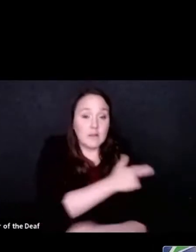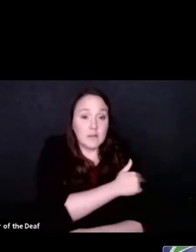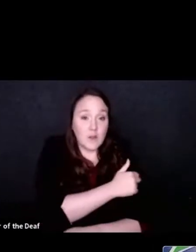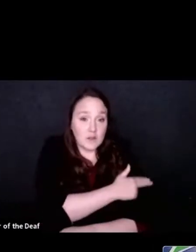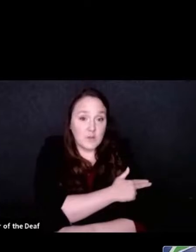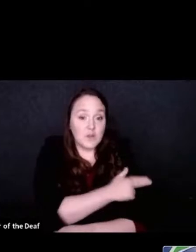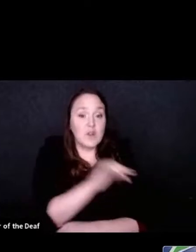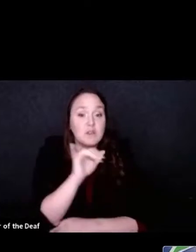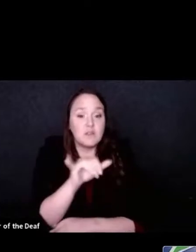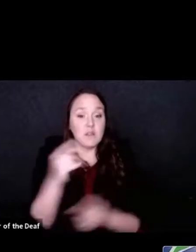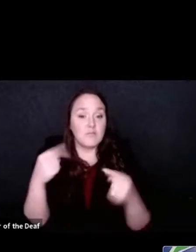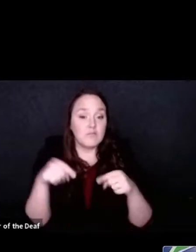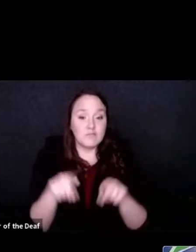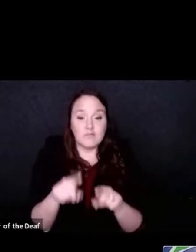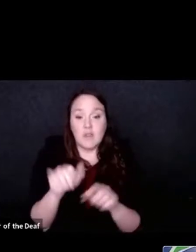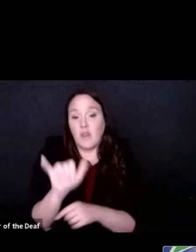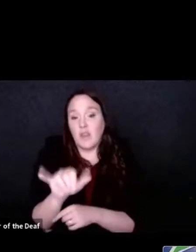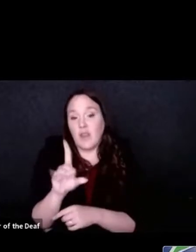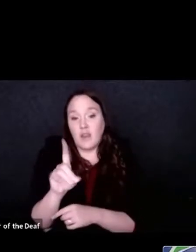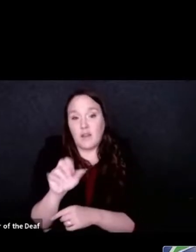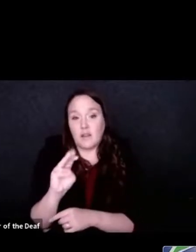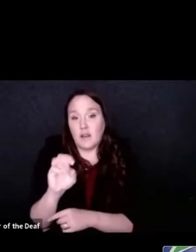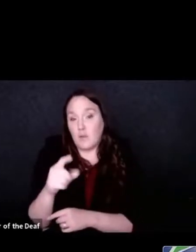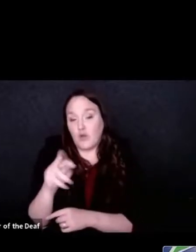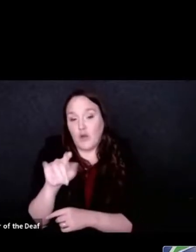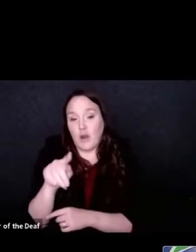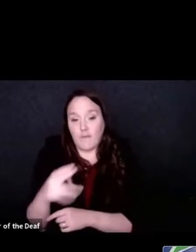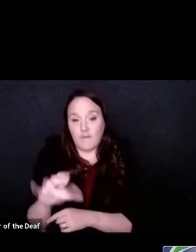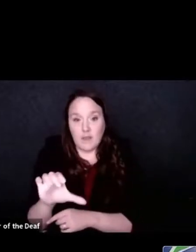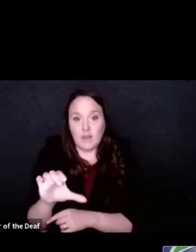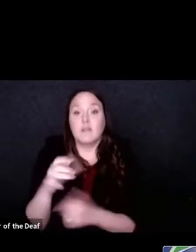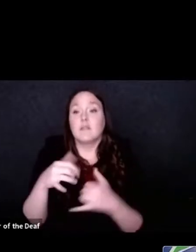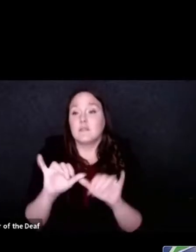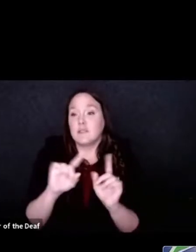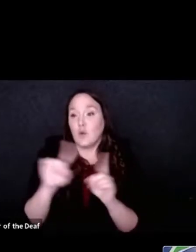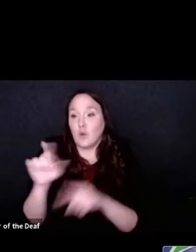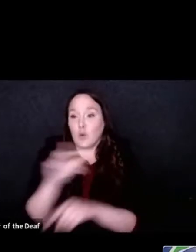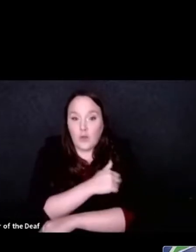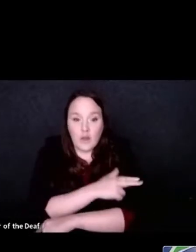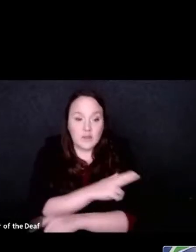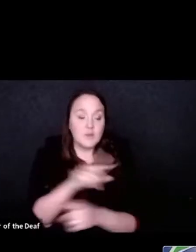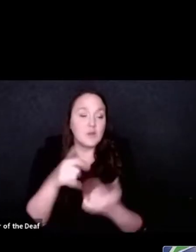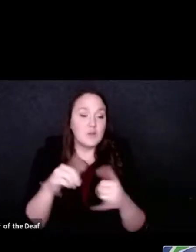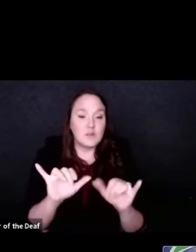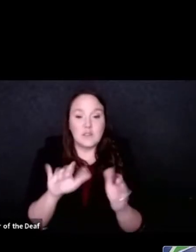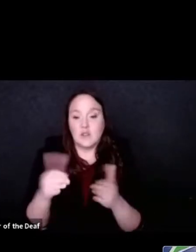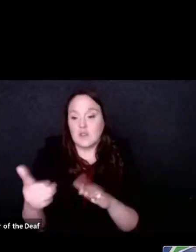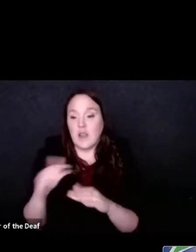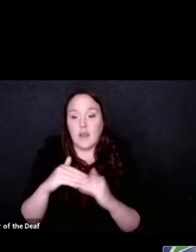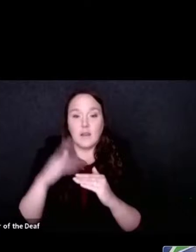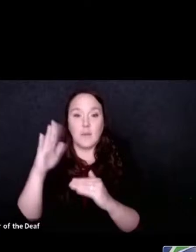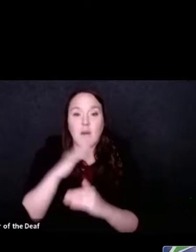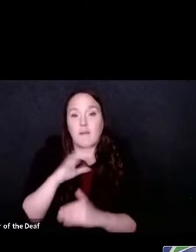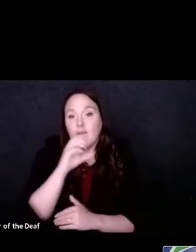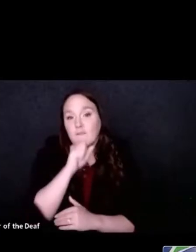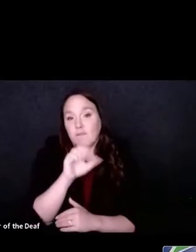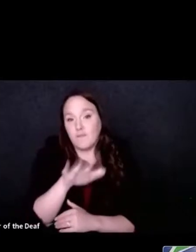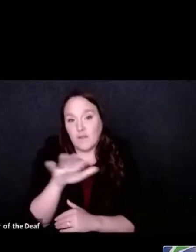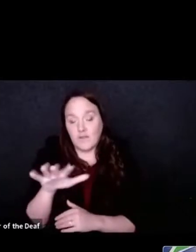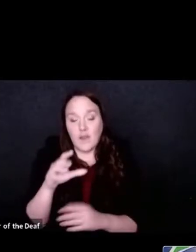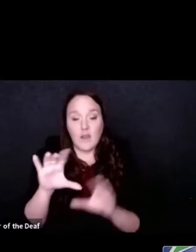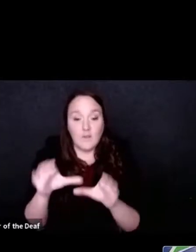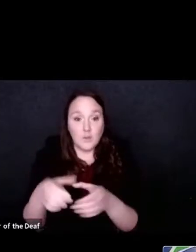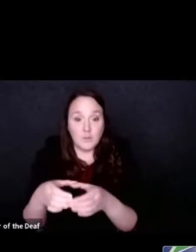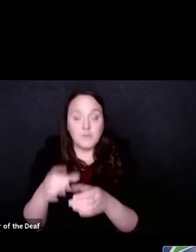goes in line with it's that demographic that's still unfortunately getting hospitalized and dying at greater rates, that age demographic. And I